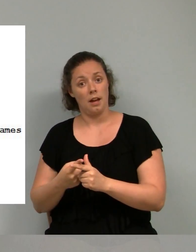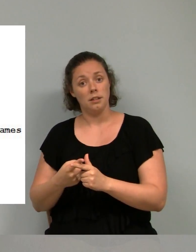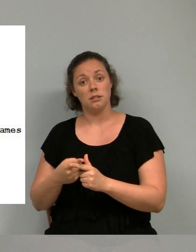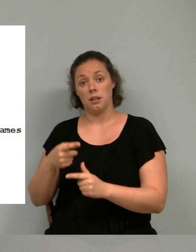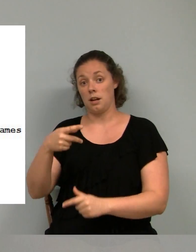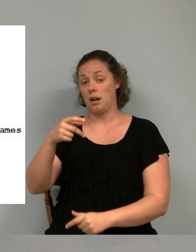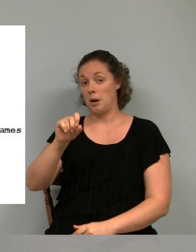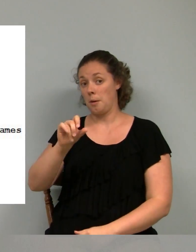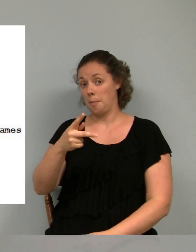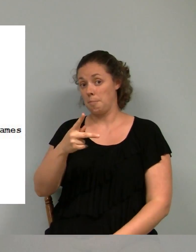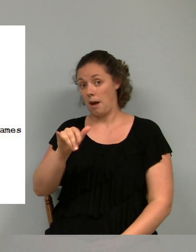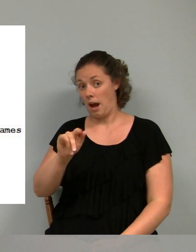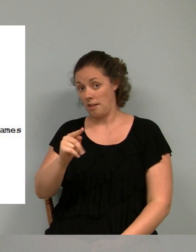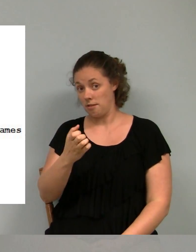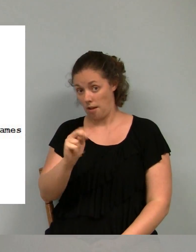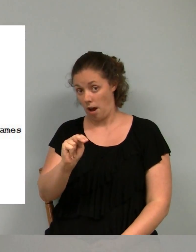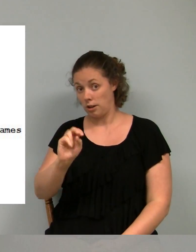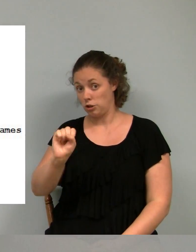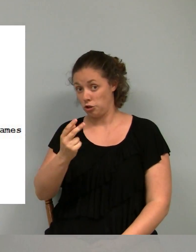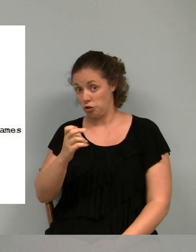shell IDLE program.